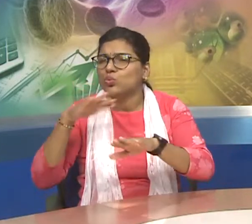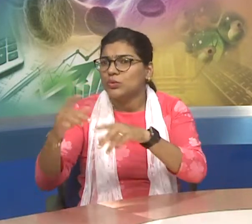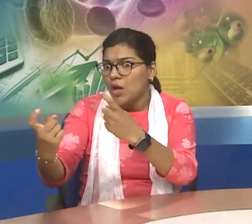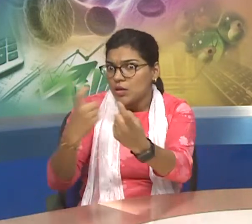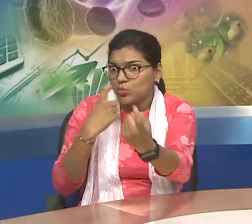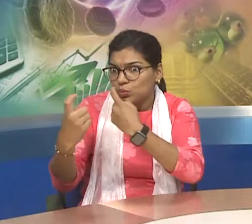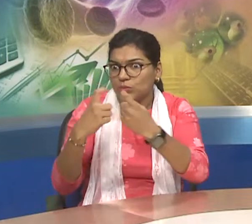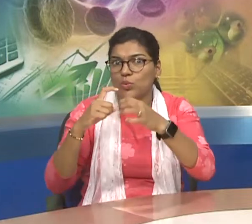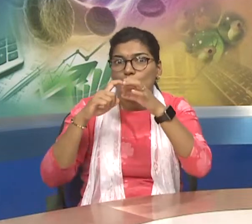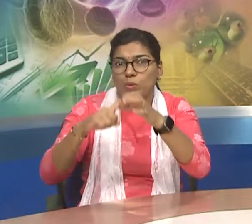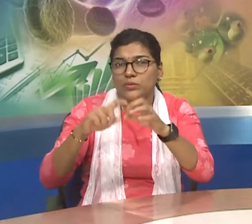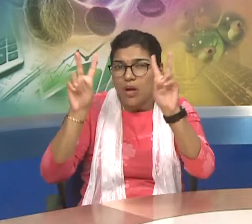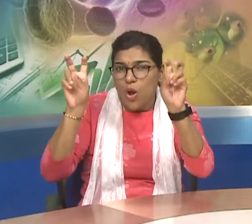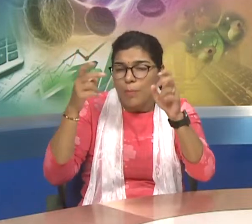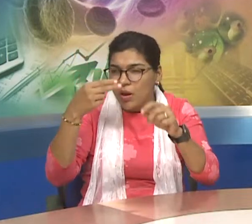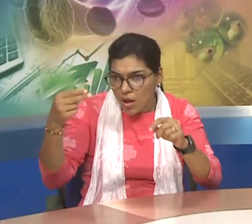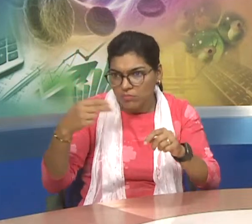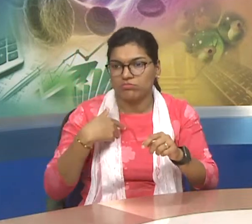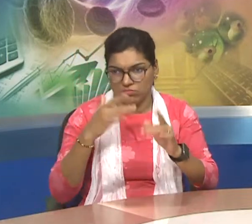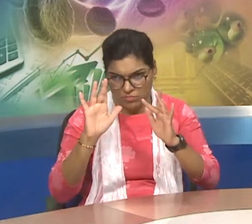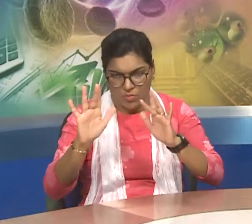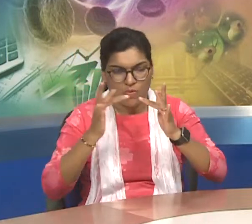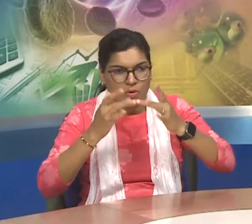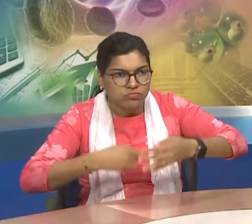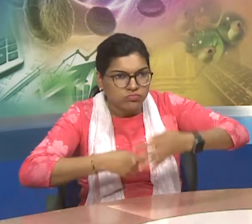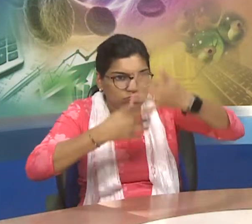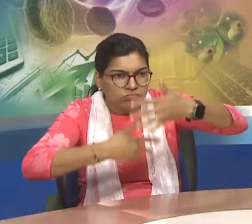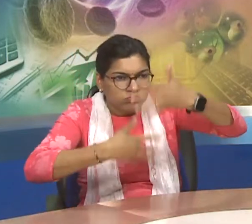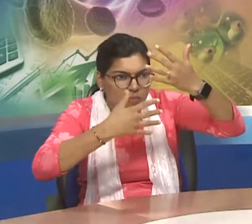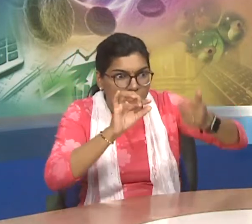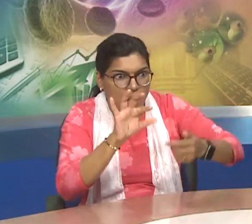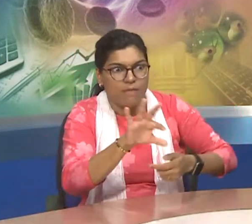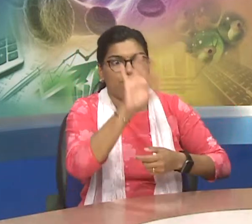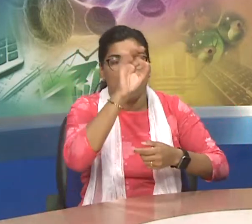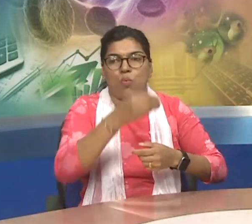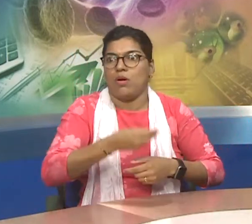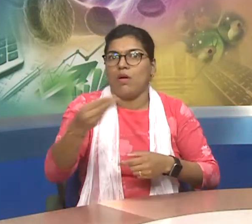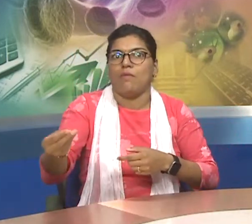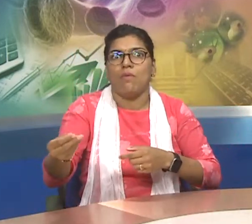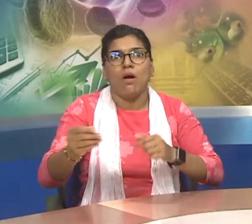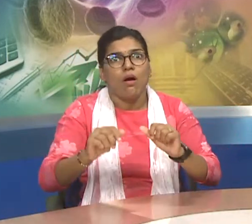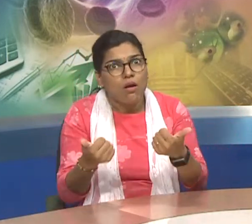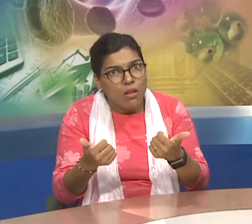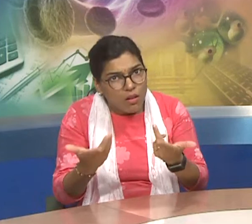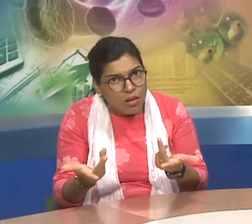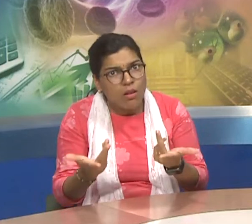new collections and services to their users.